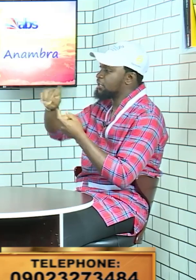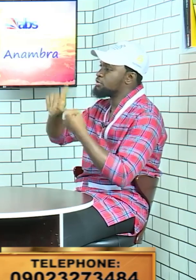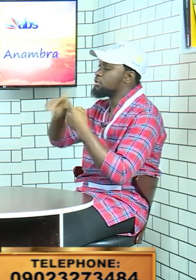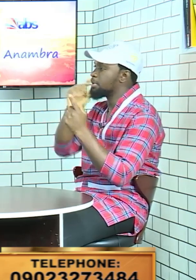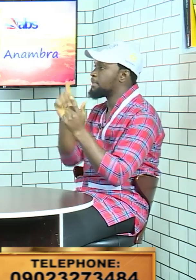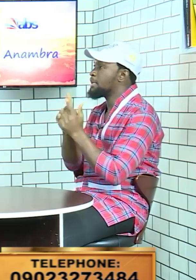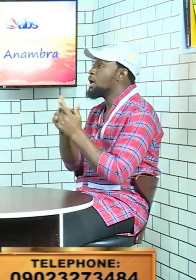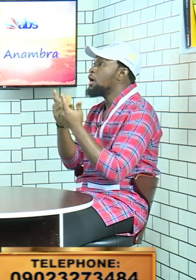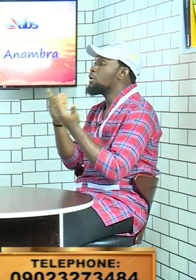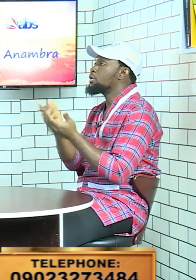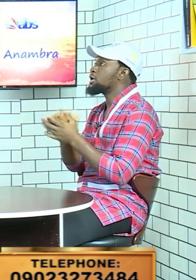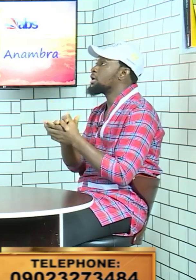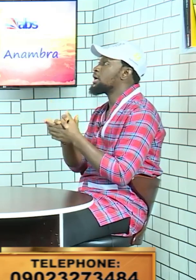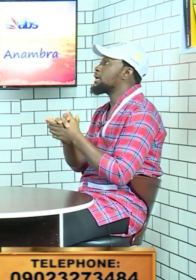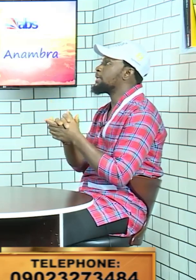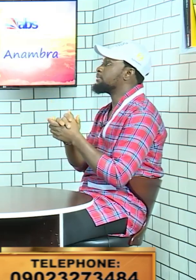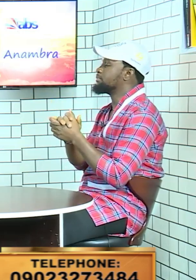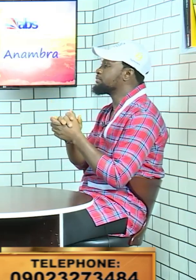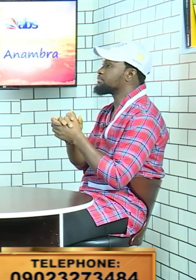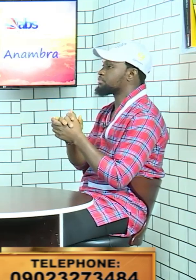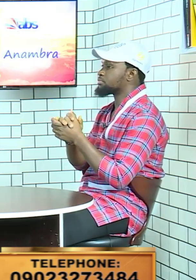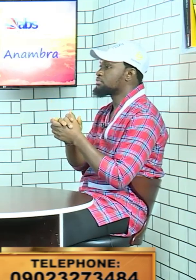met? Okay.